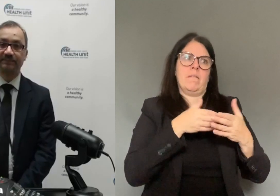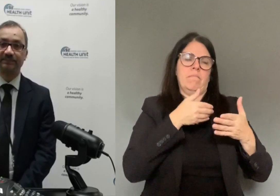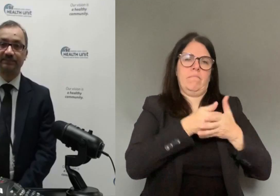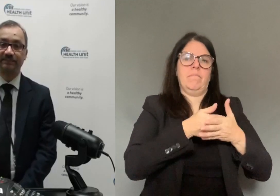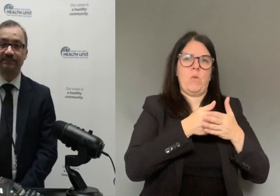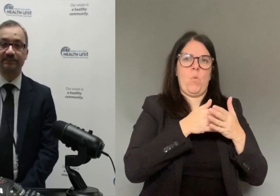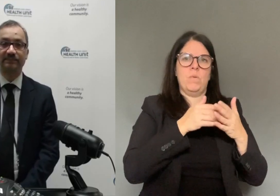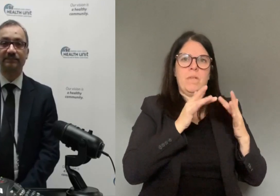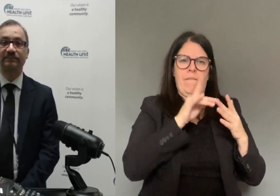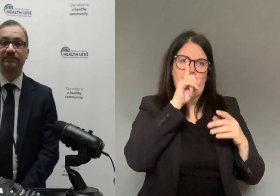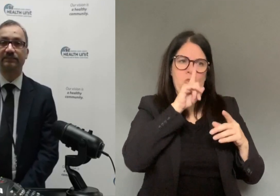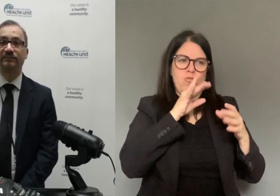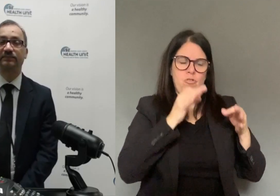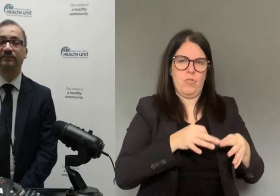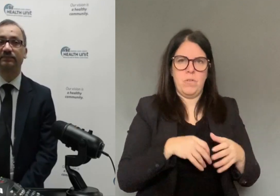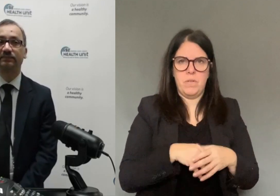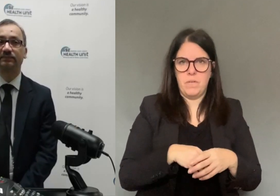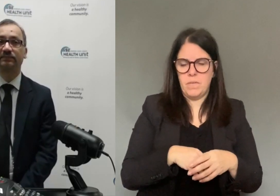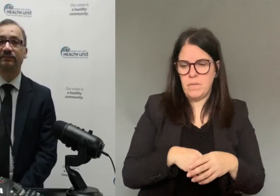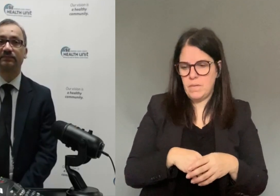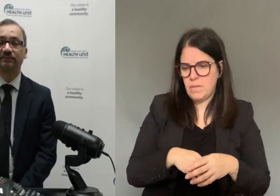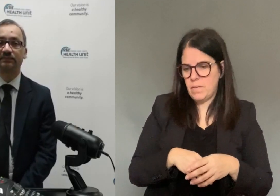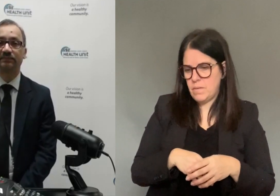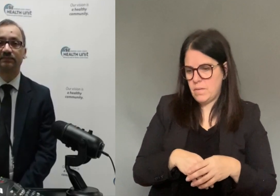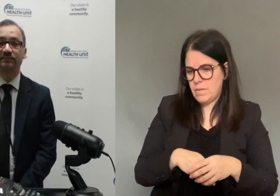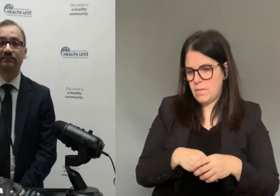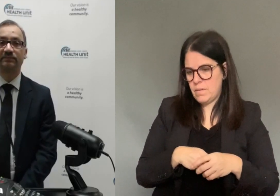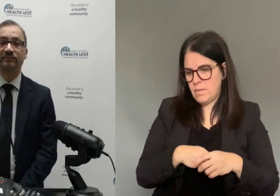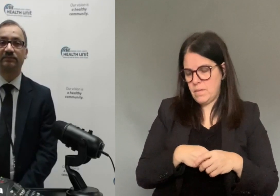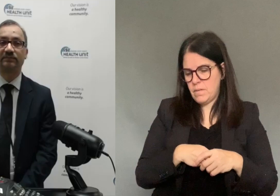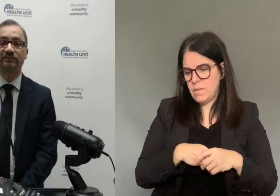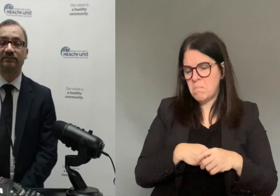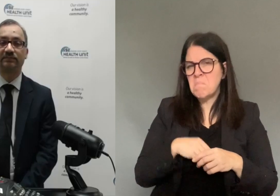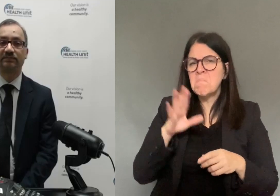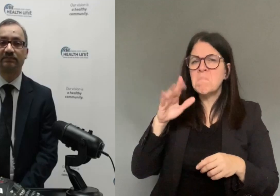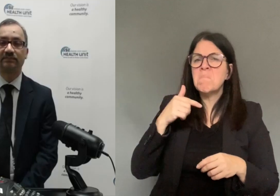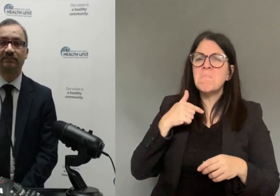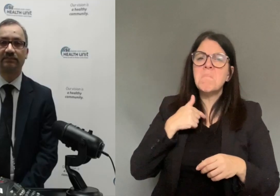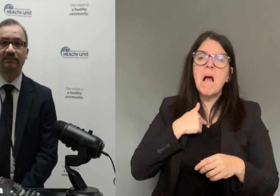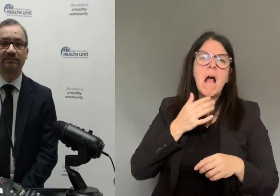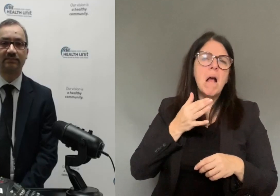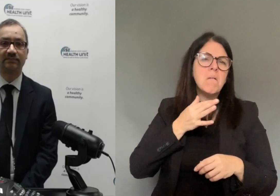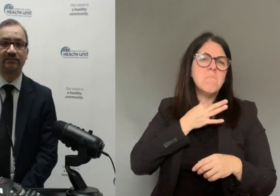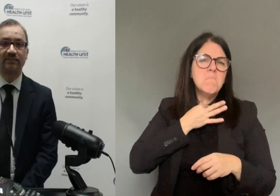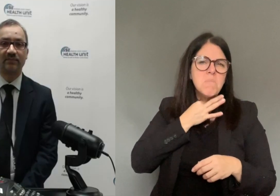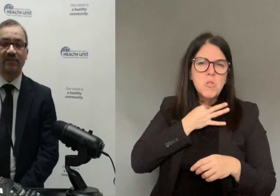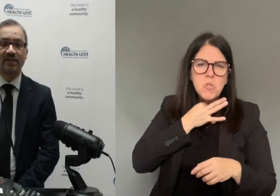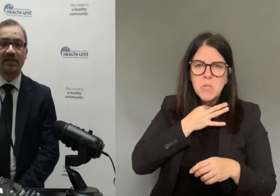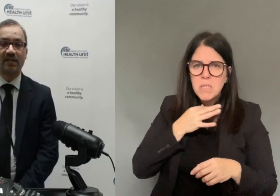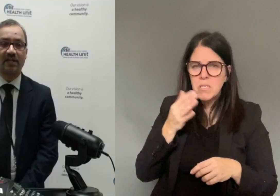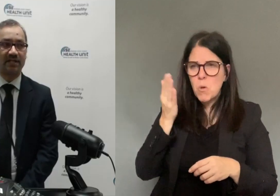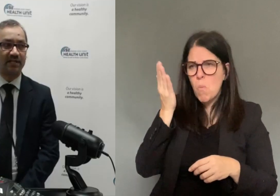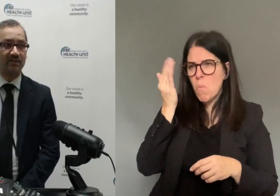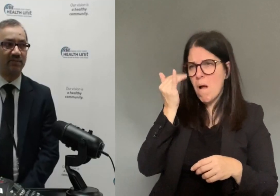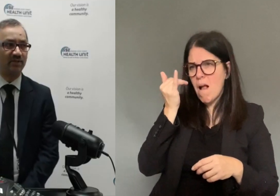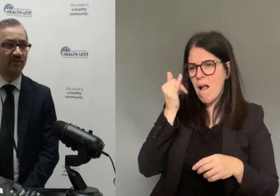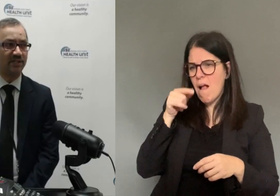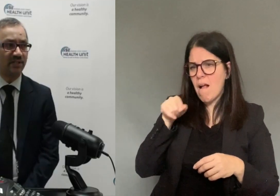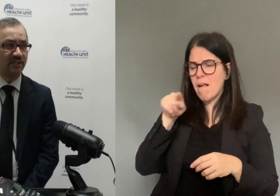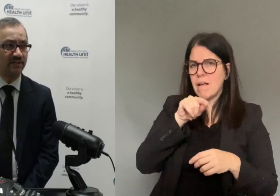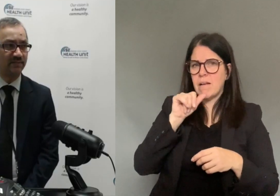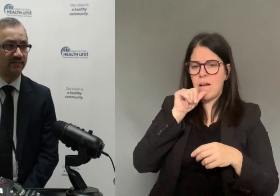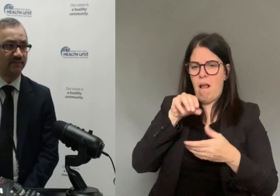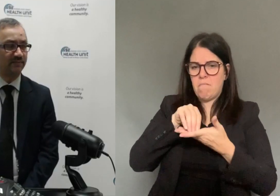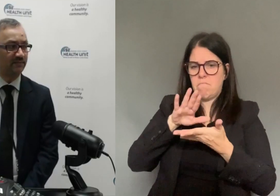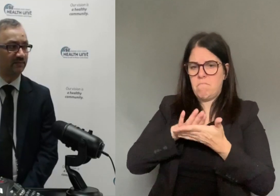Gotcha. So why has the health unit decided not to collect data on race, unlike other health units? Can you repeat your question